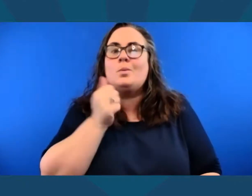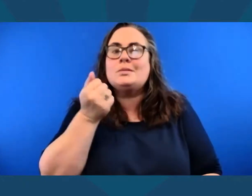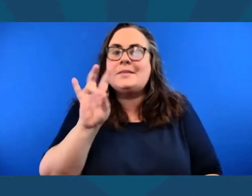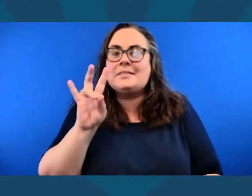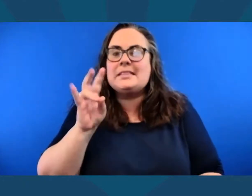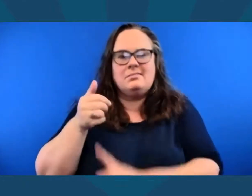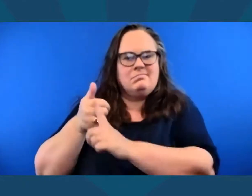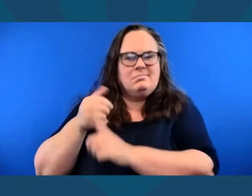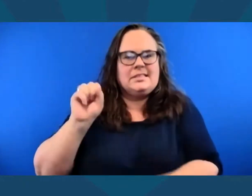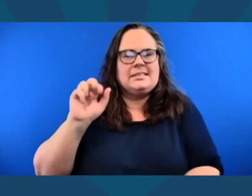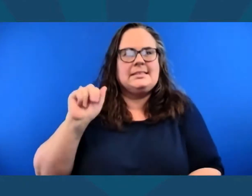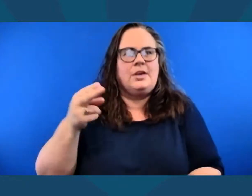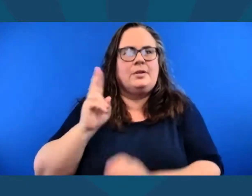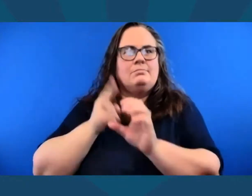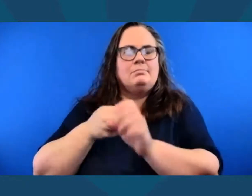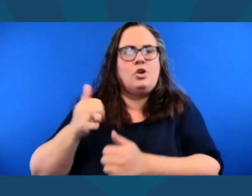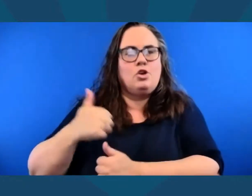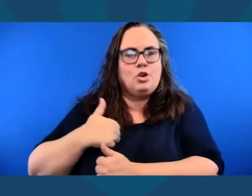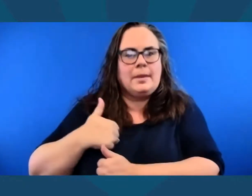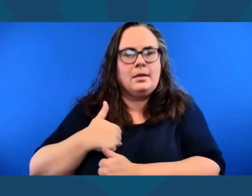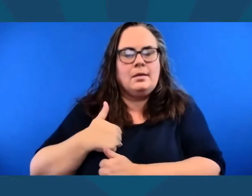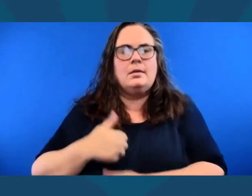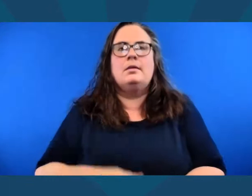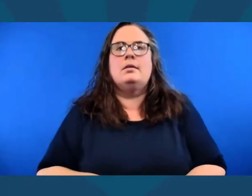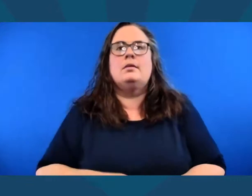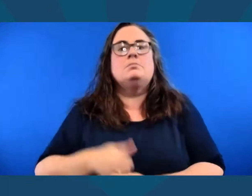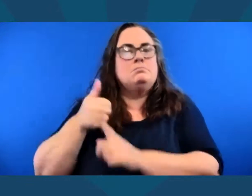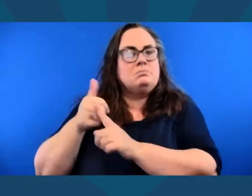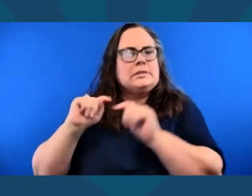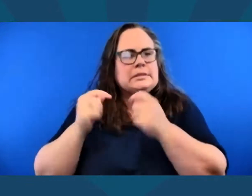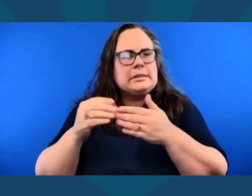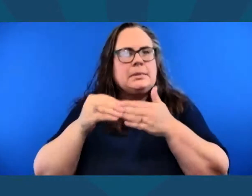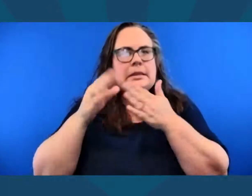At the age of 17, Sarah joined the Army.